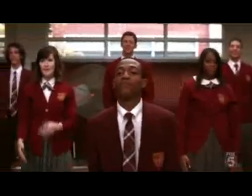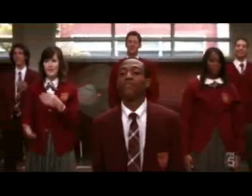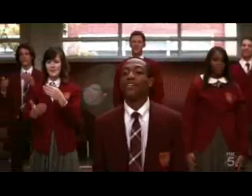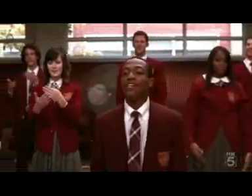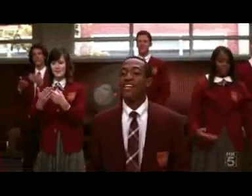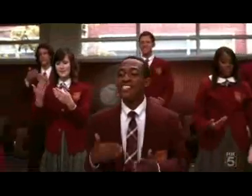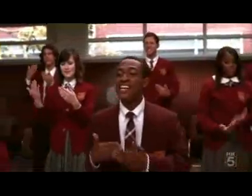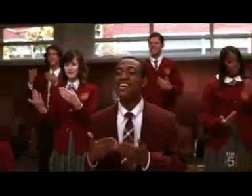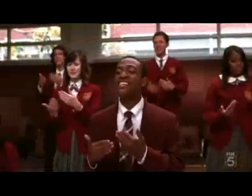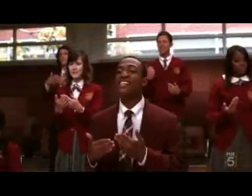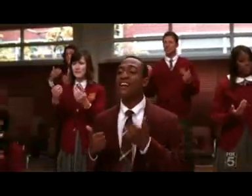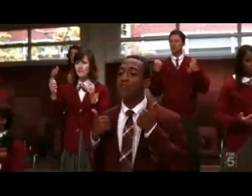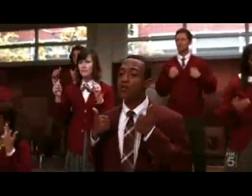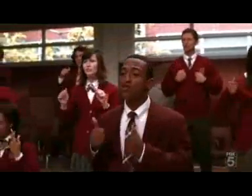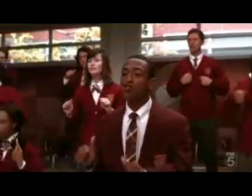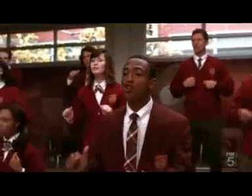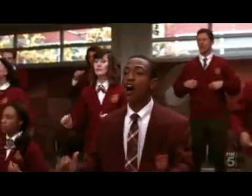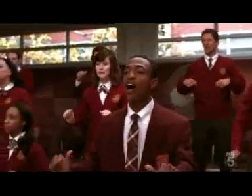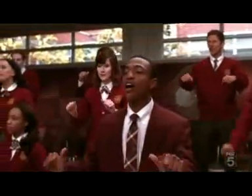It's easy if you try